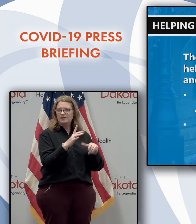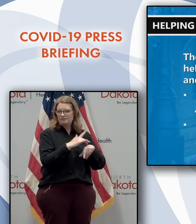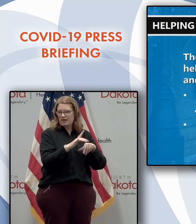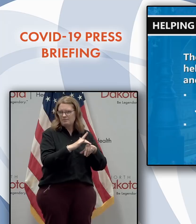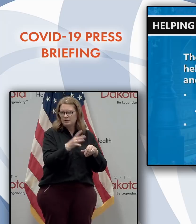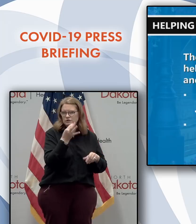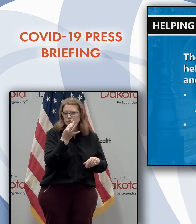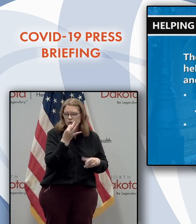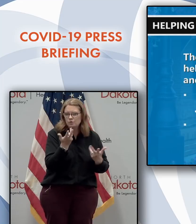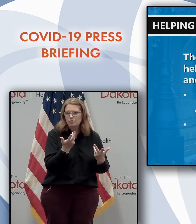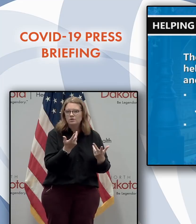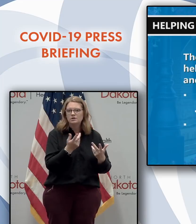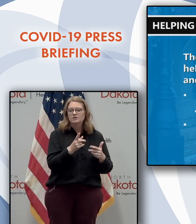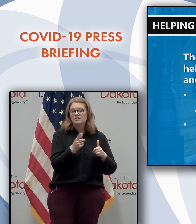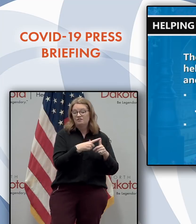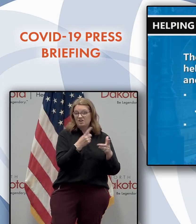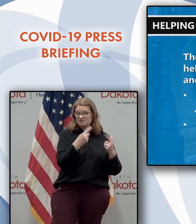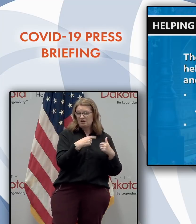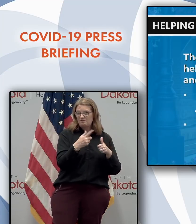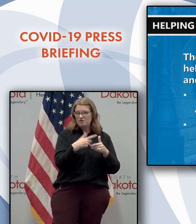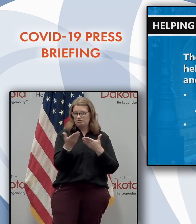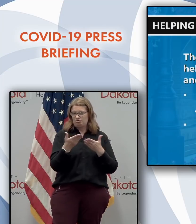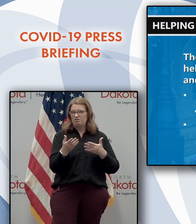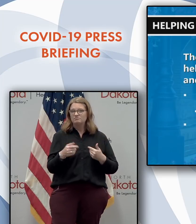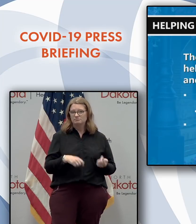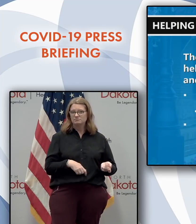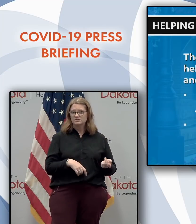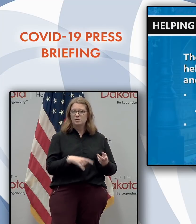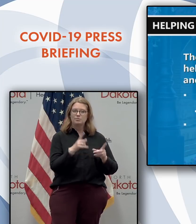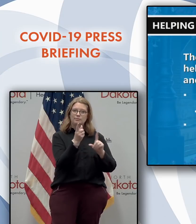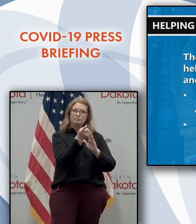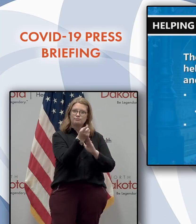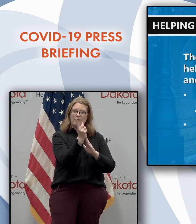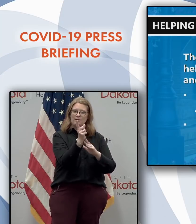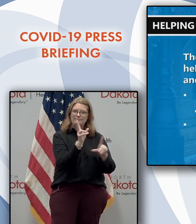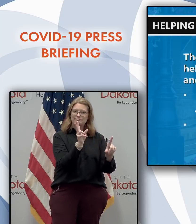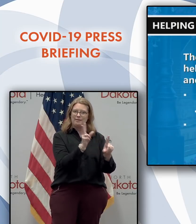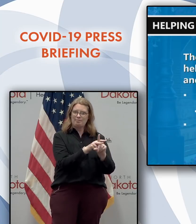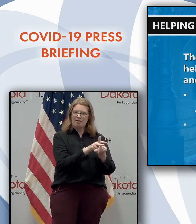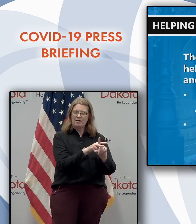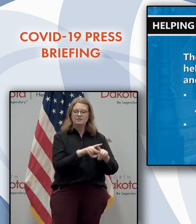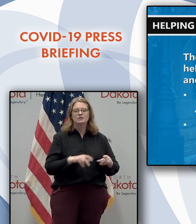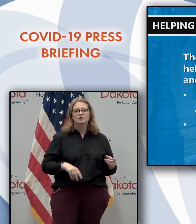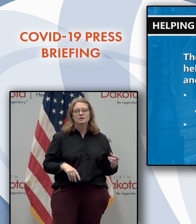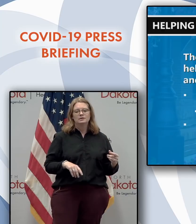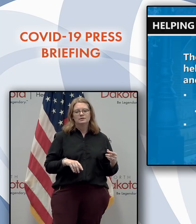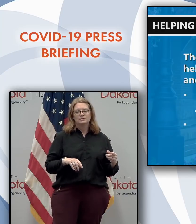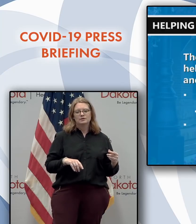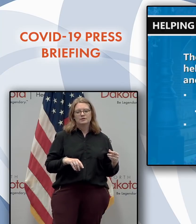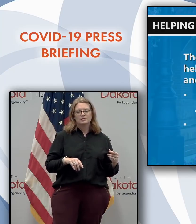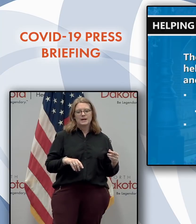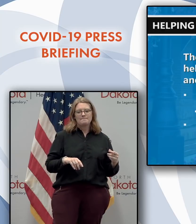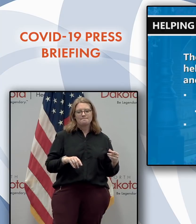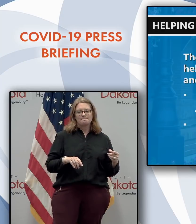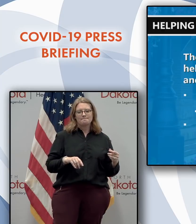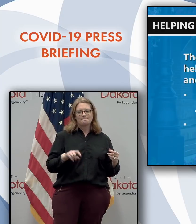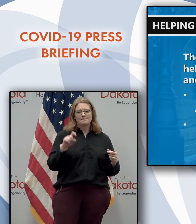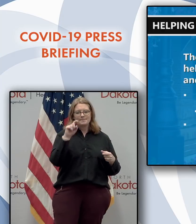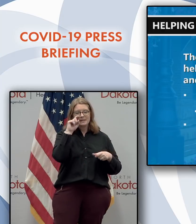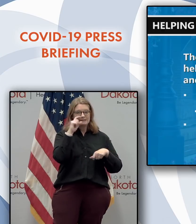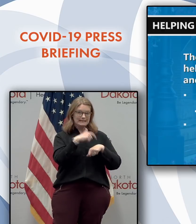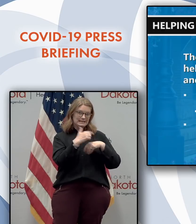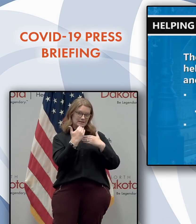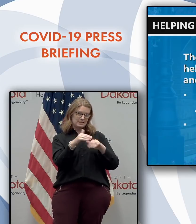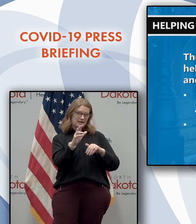be processed on a first-come, first-served basis. Make sure to get your application in early. The deadline